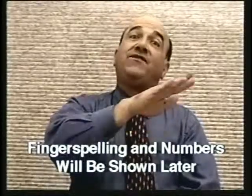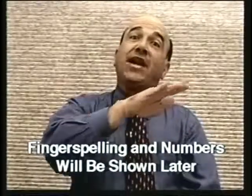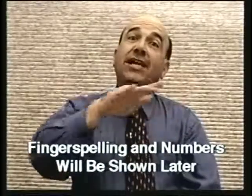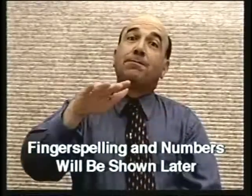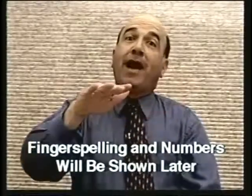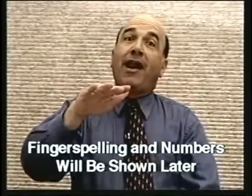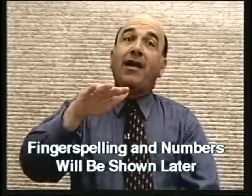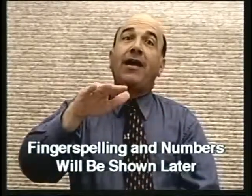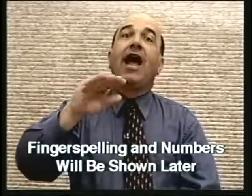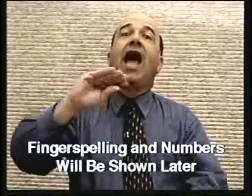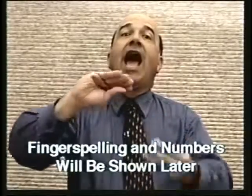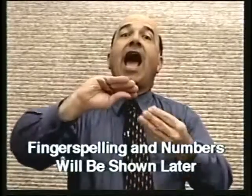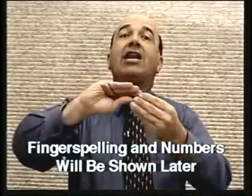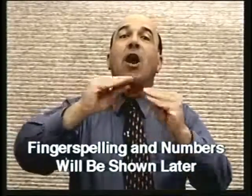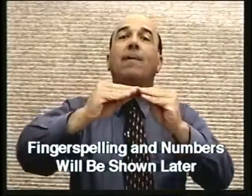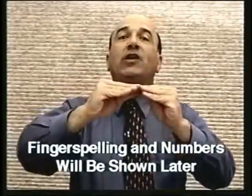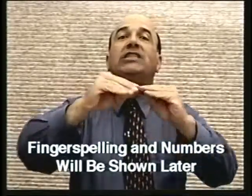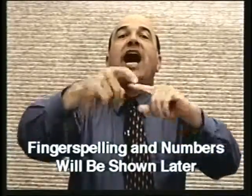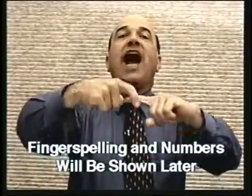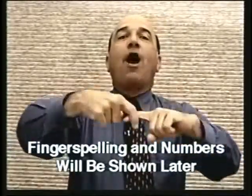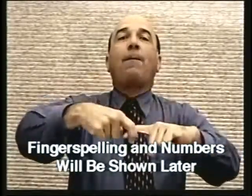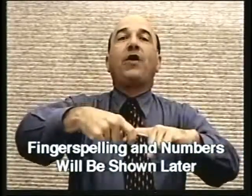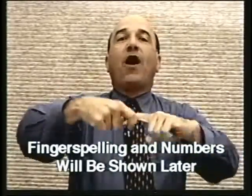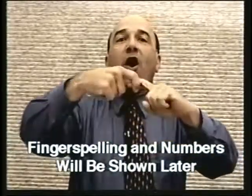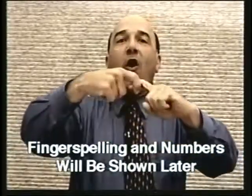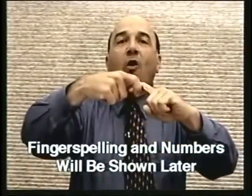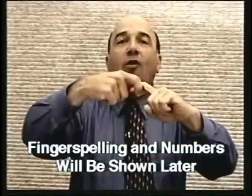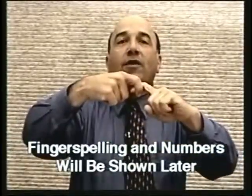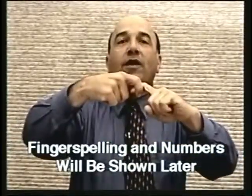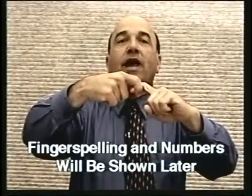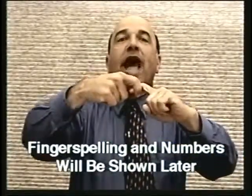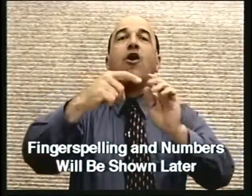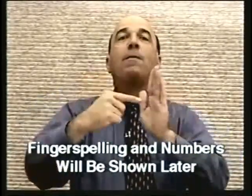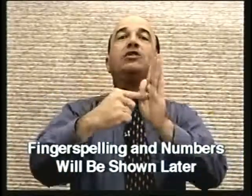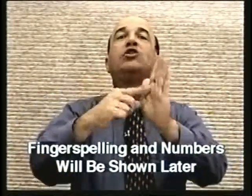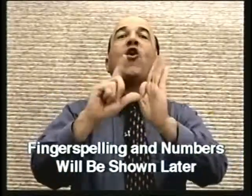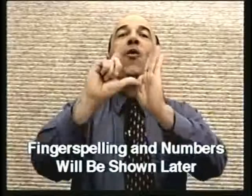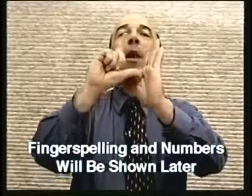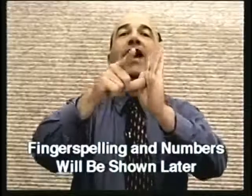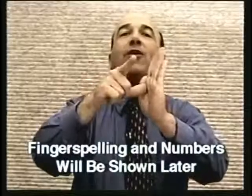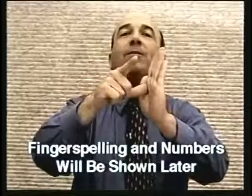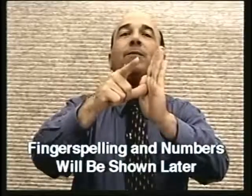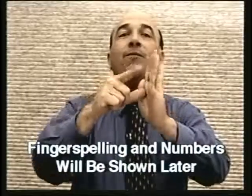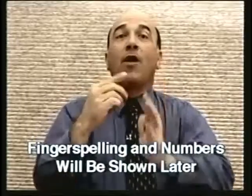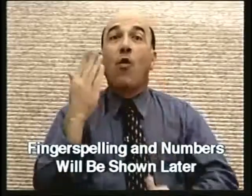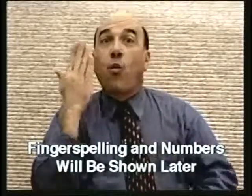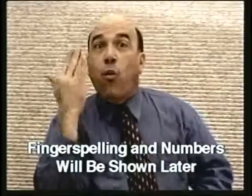Things, spelling, and number are put on hold and will be shown later.